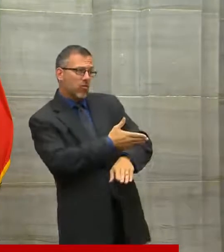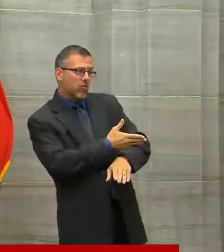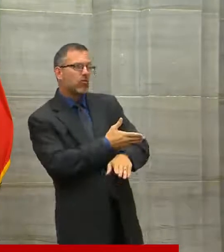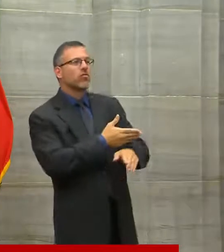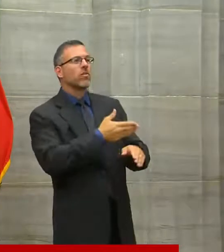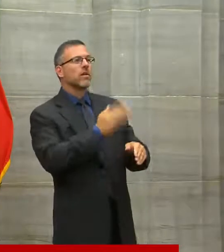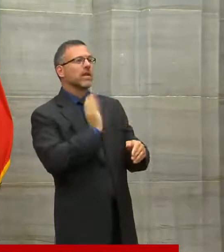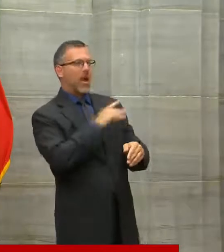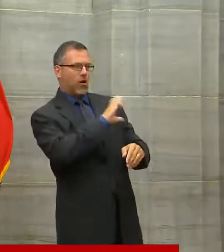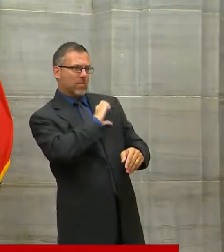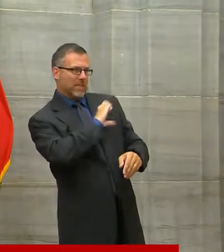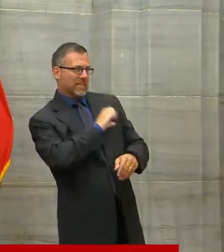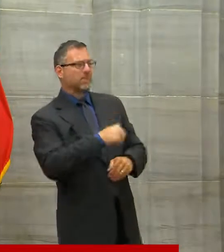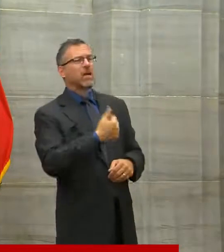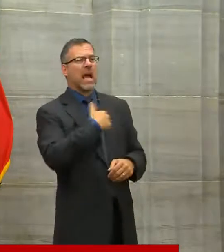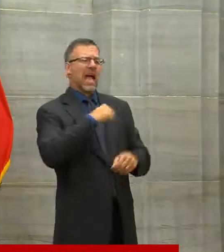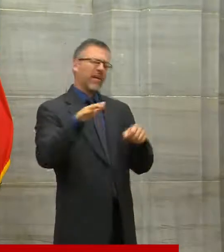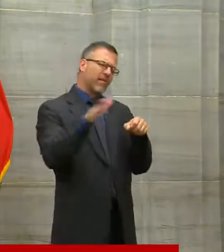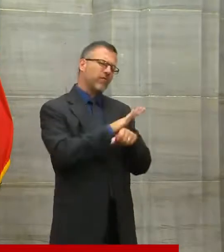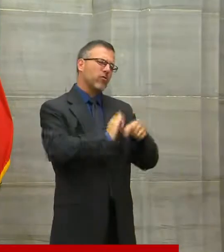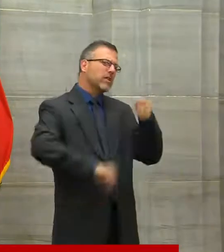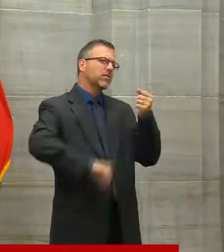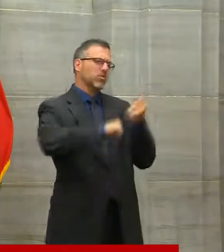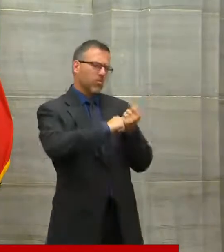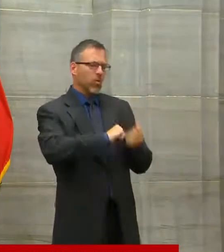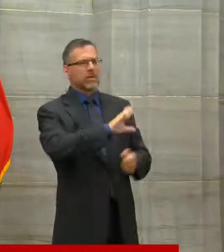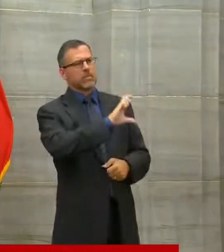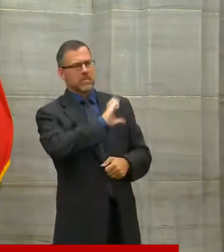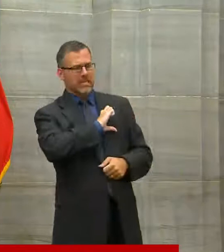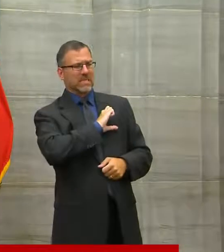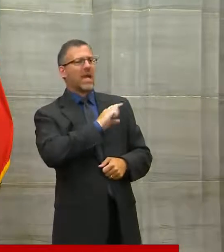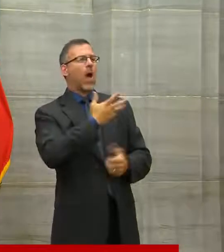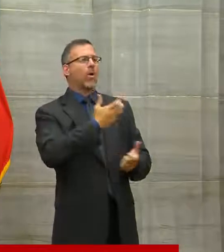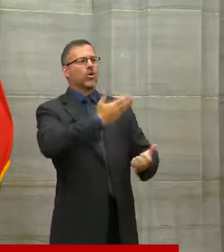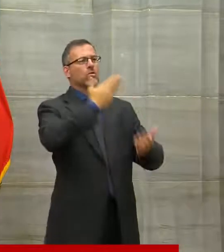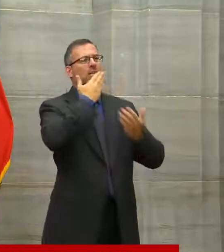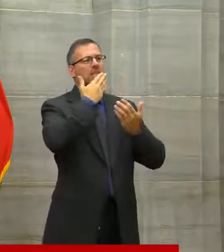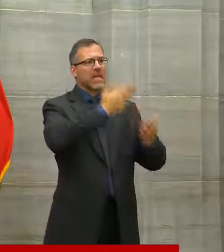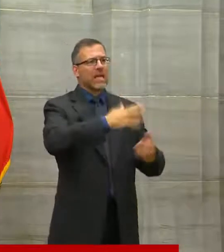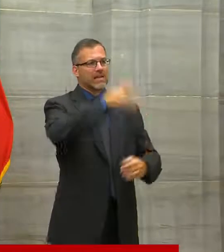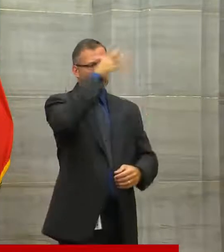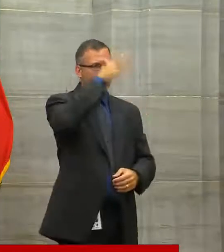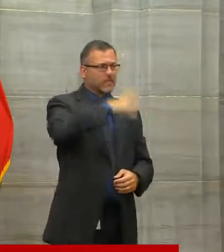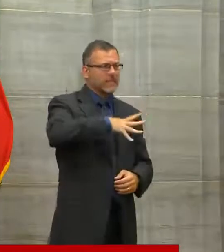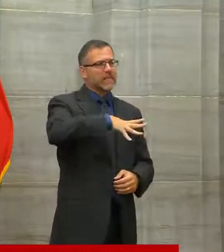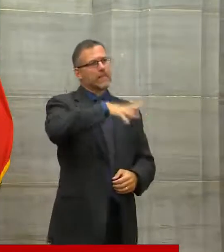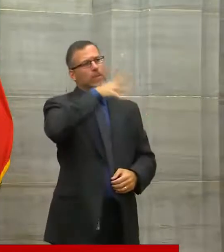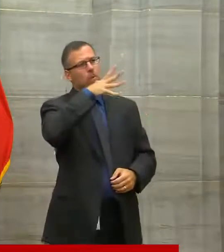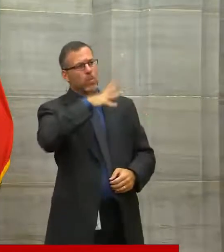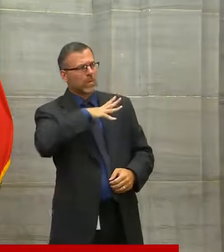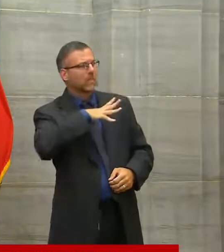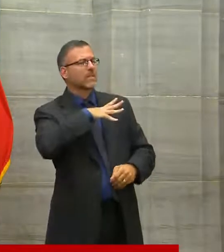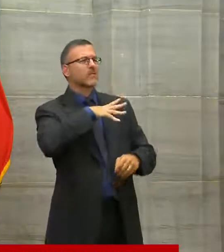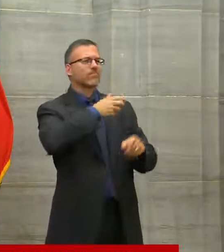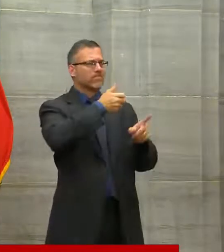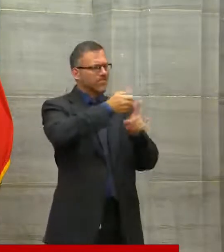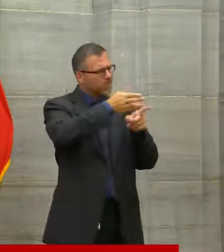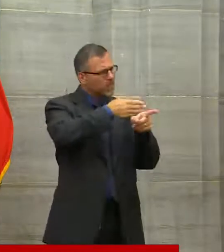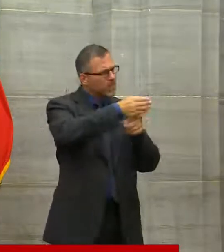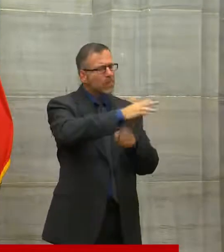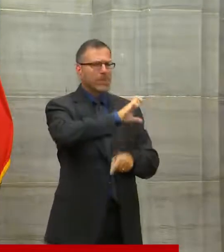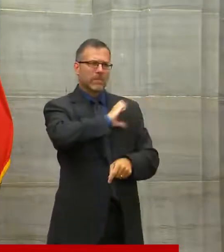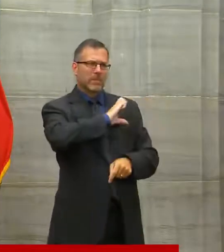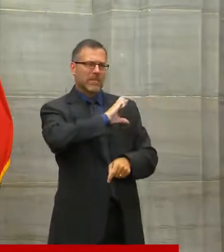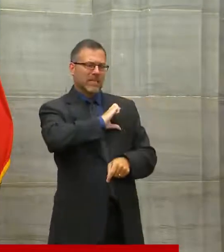full support of law enforcement, and I want to commend the men and women in uniform for not growing weary of doing